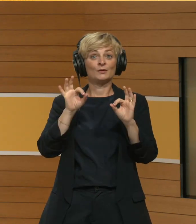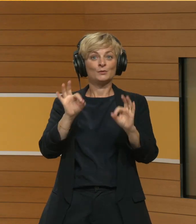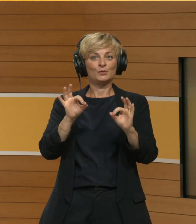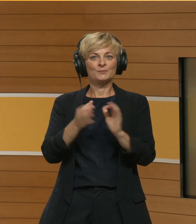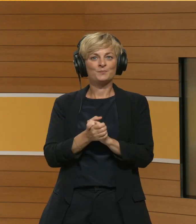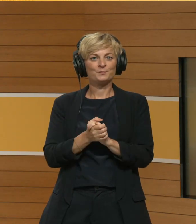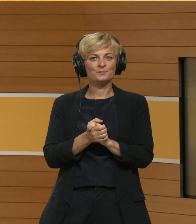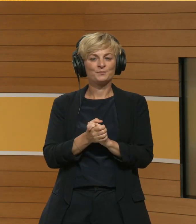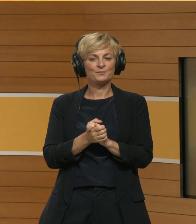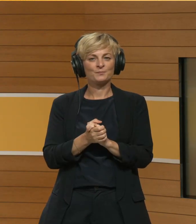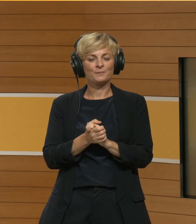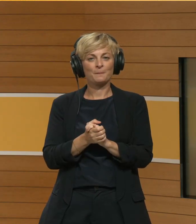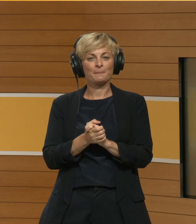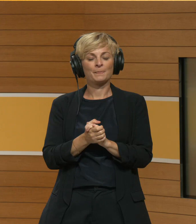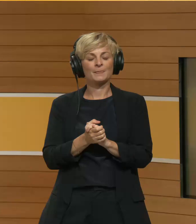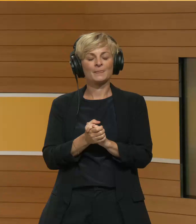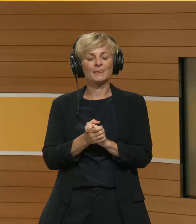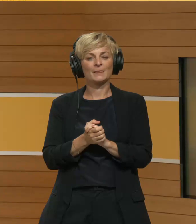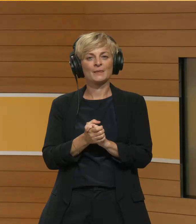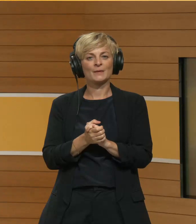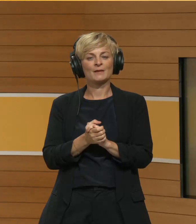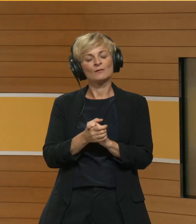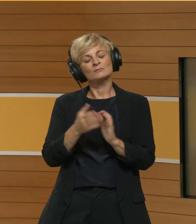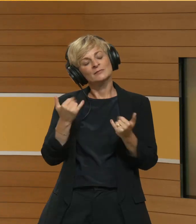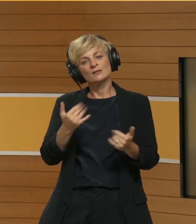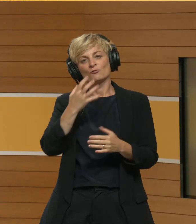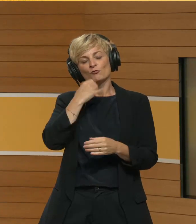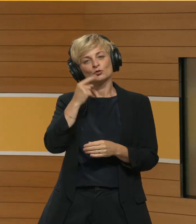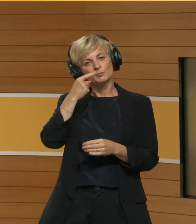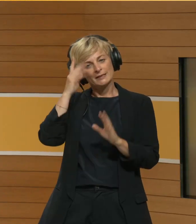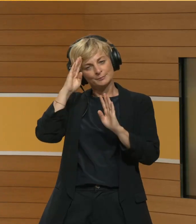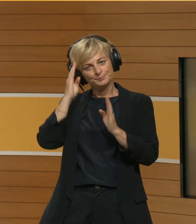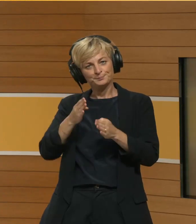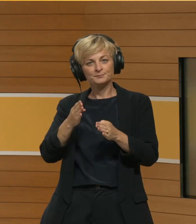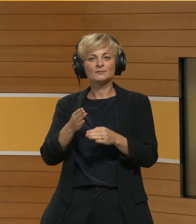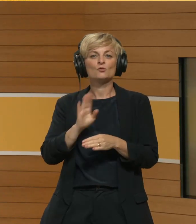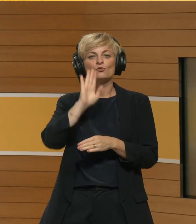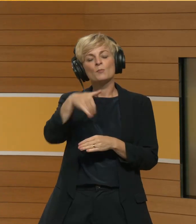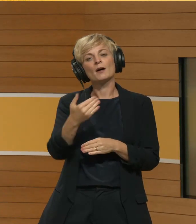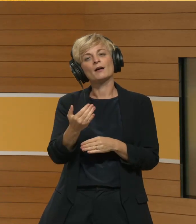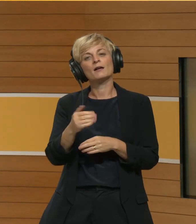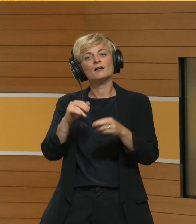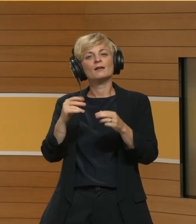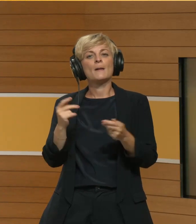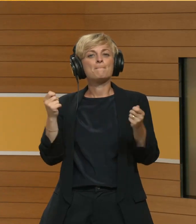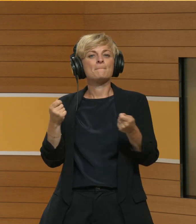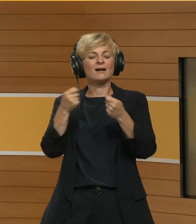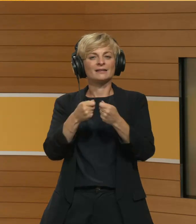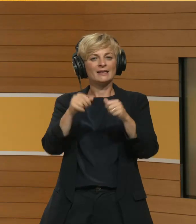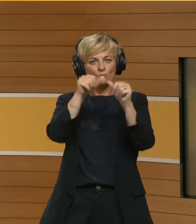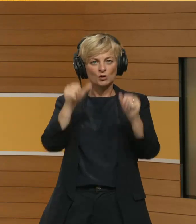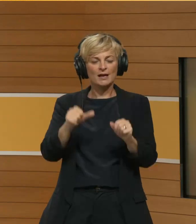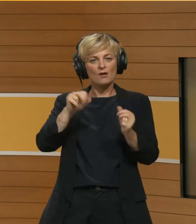the application, the implementation of the magnet model in the European context. I already mentioned it. I mean, it's